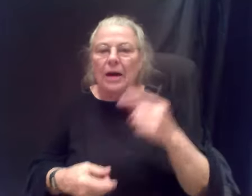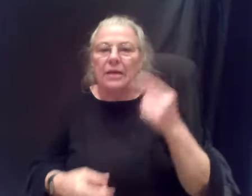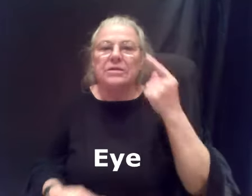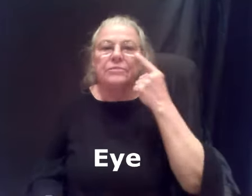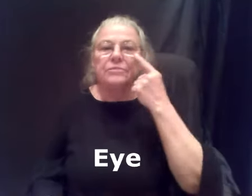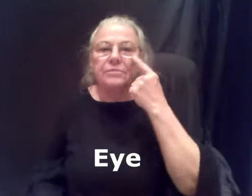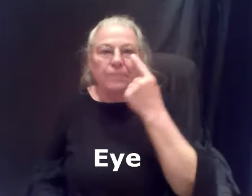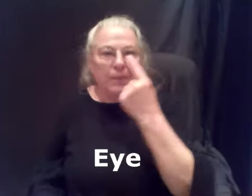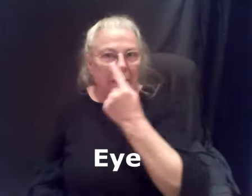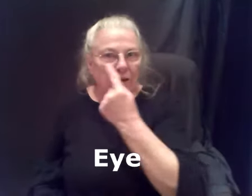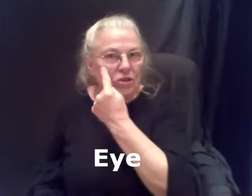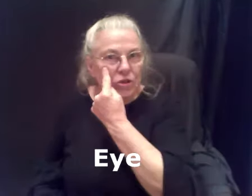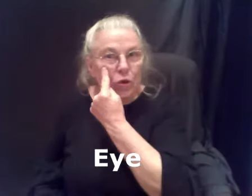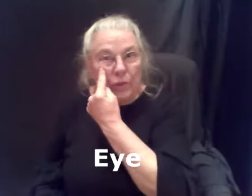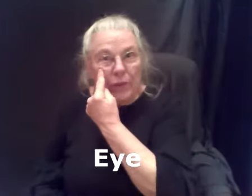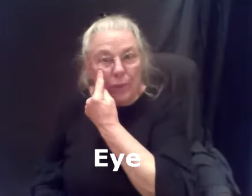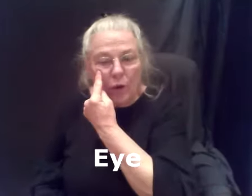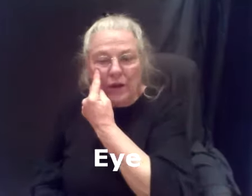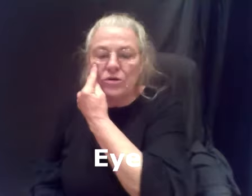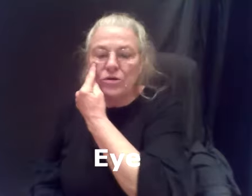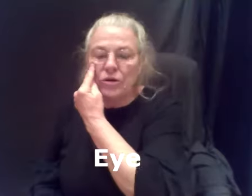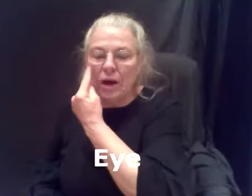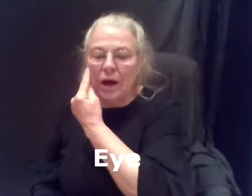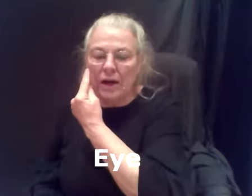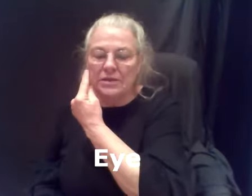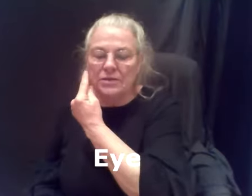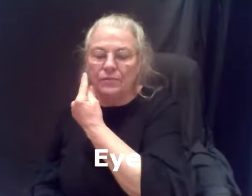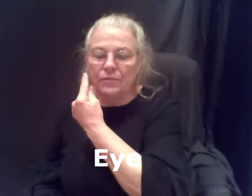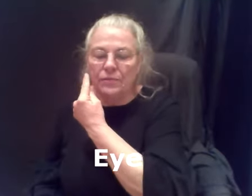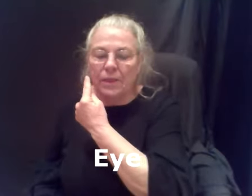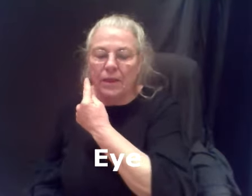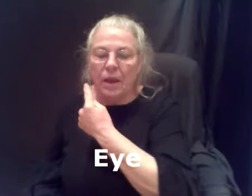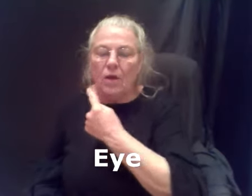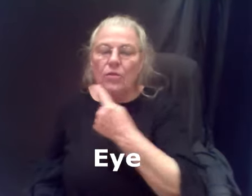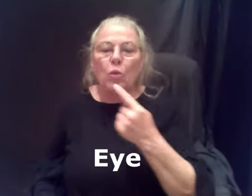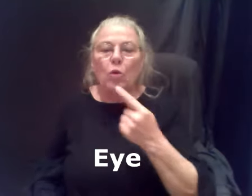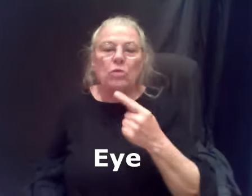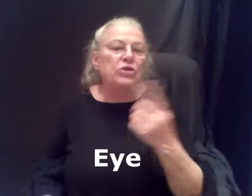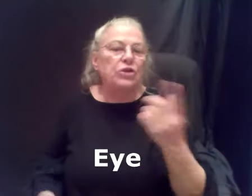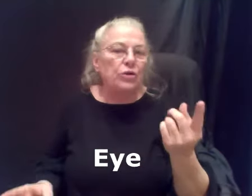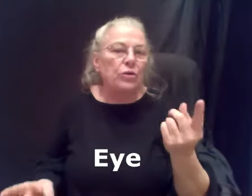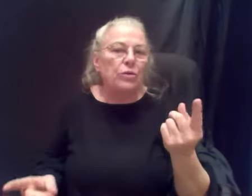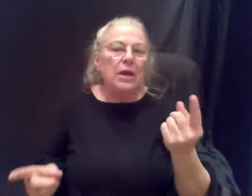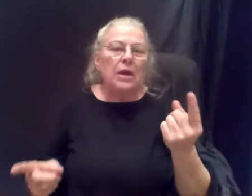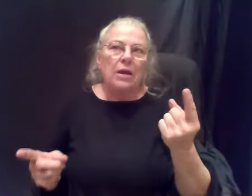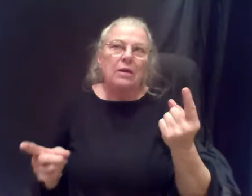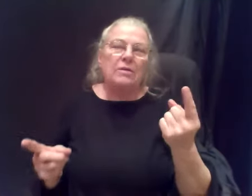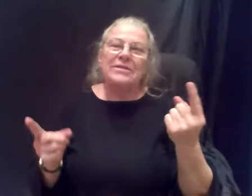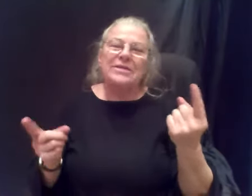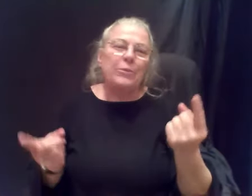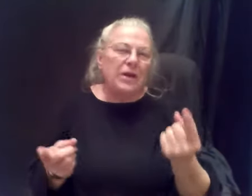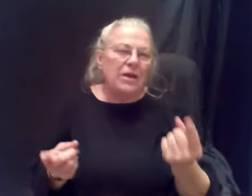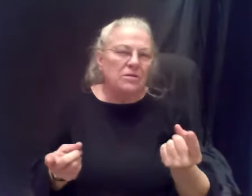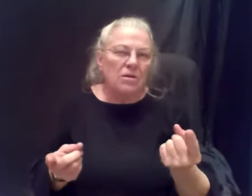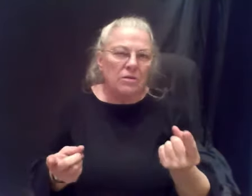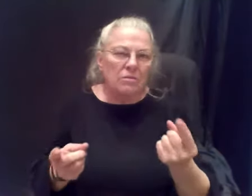Eyes, and you're just going to be pointing to your eyes. The word to depends on